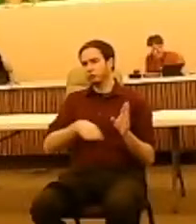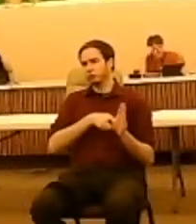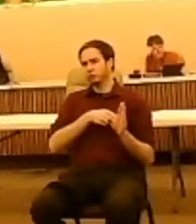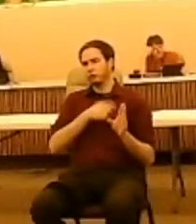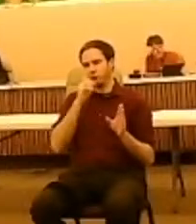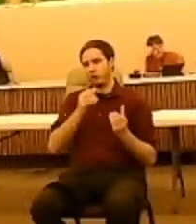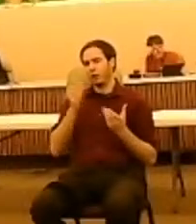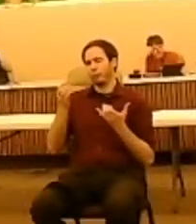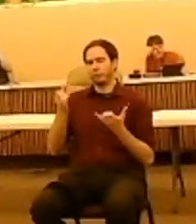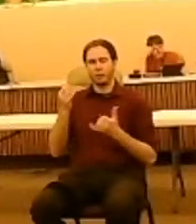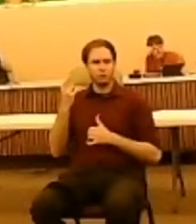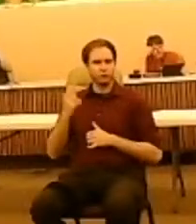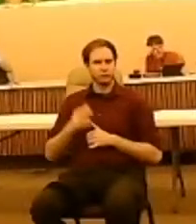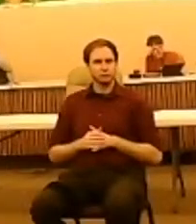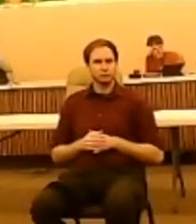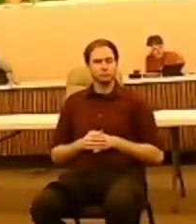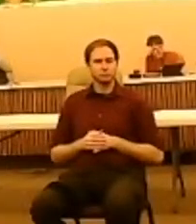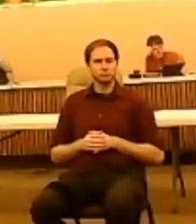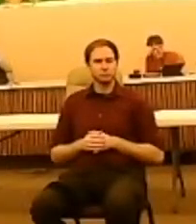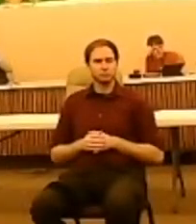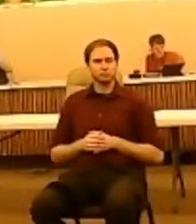now.